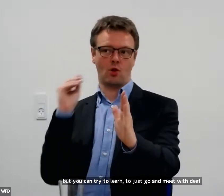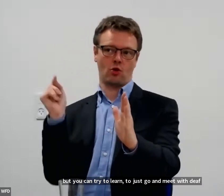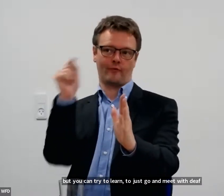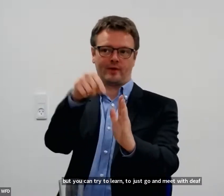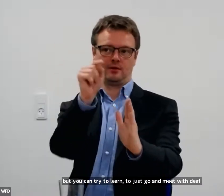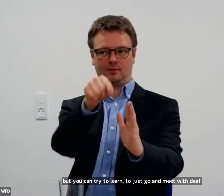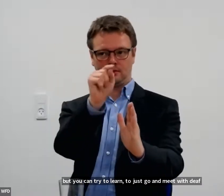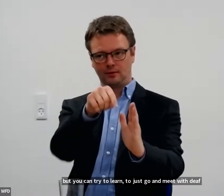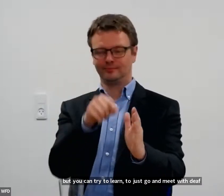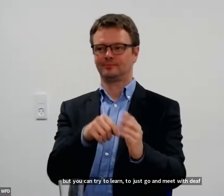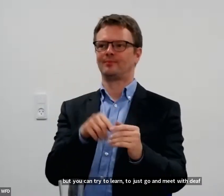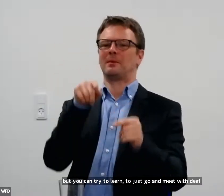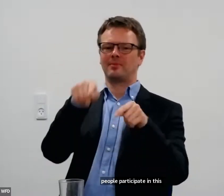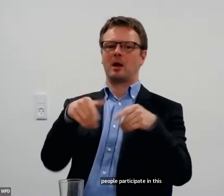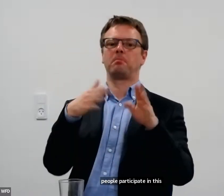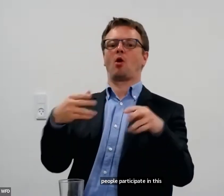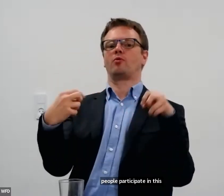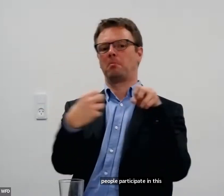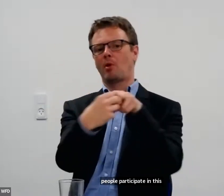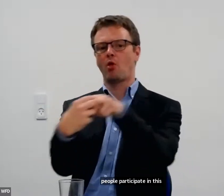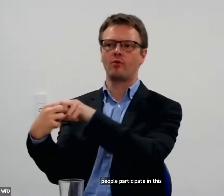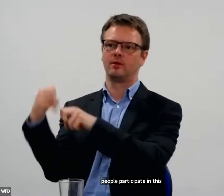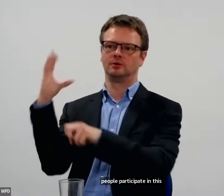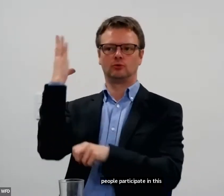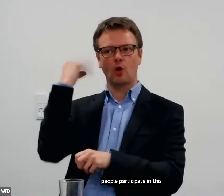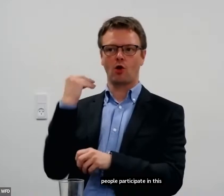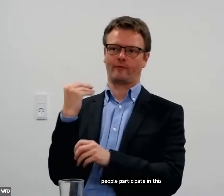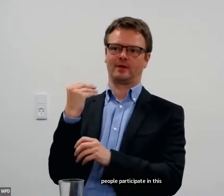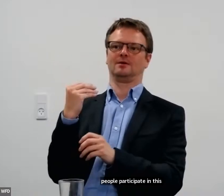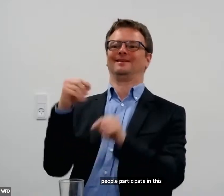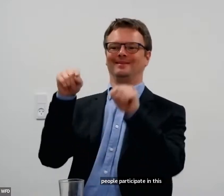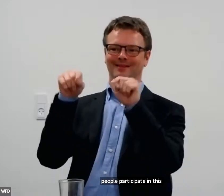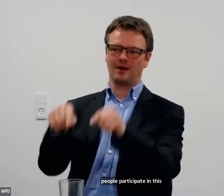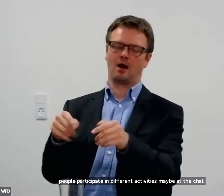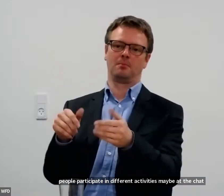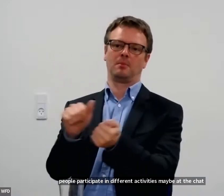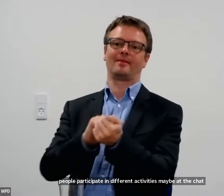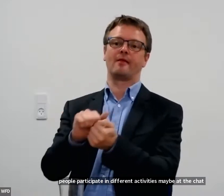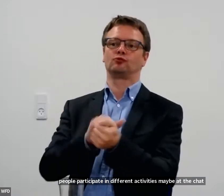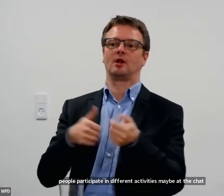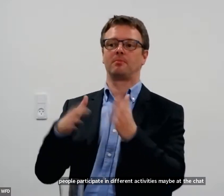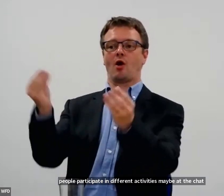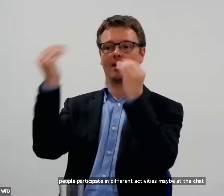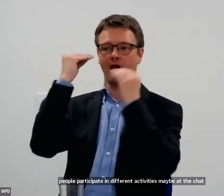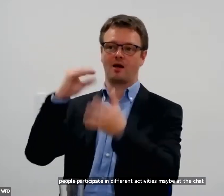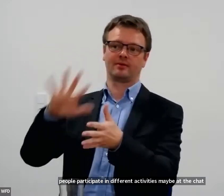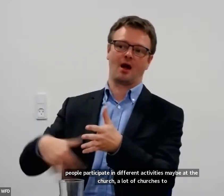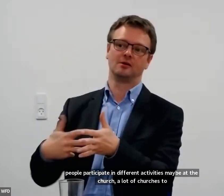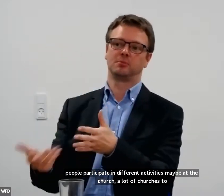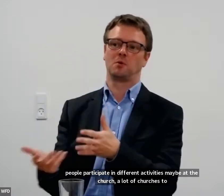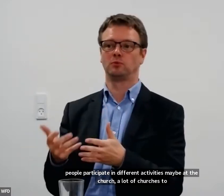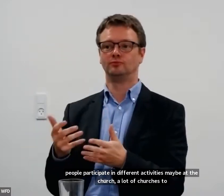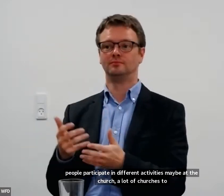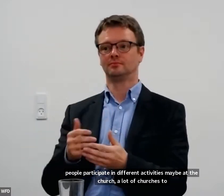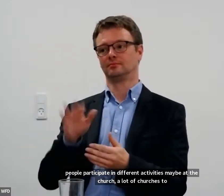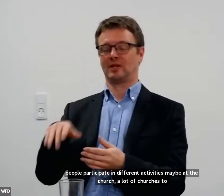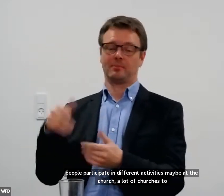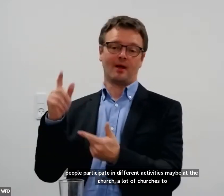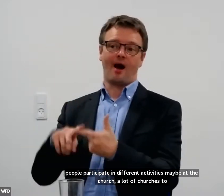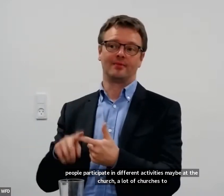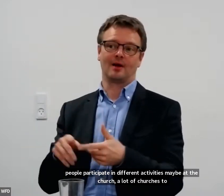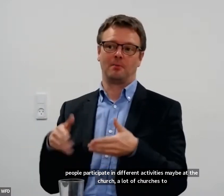in different activities, maybe at the church. There are a lot of churches where they do use sign